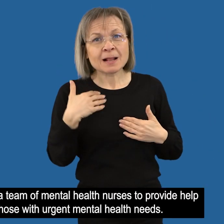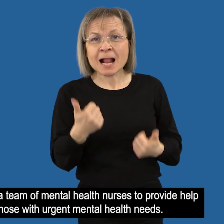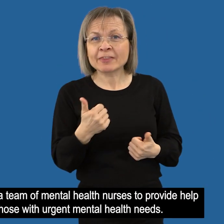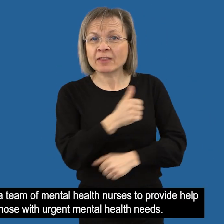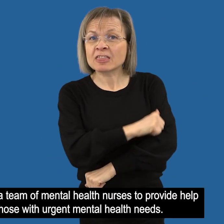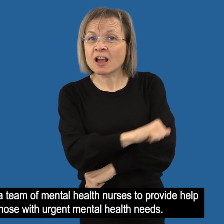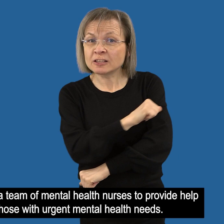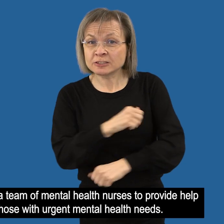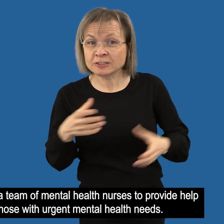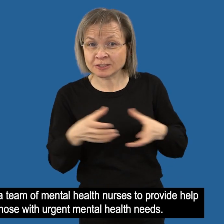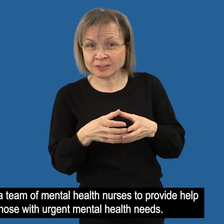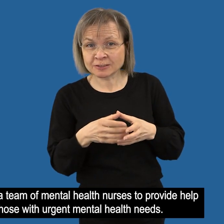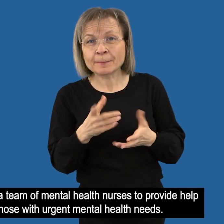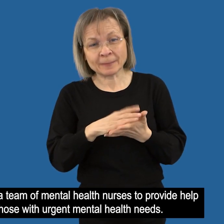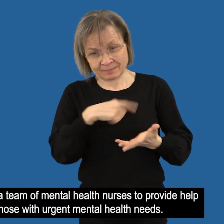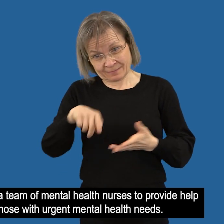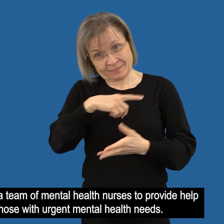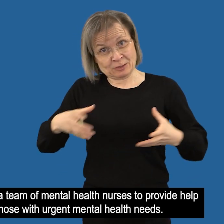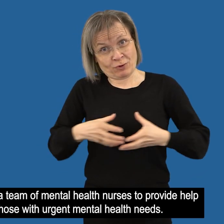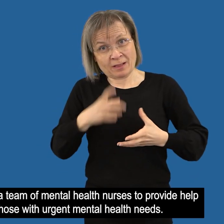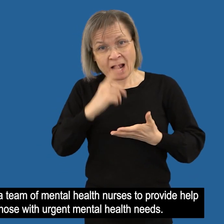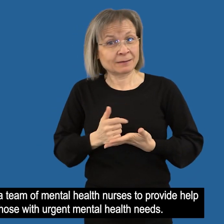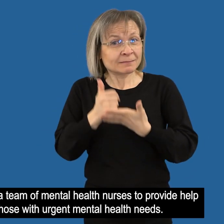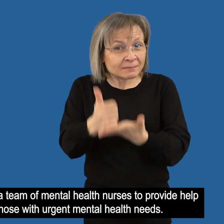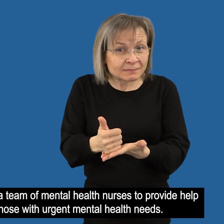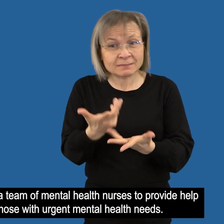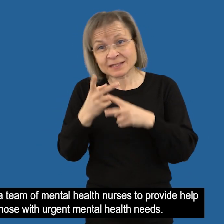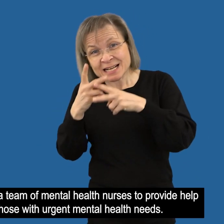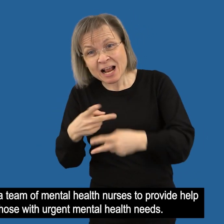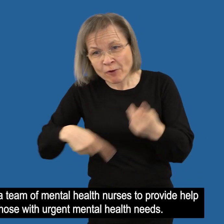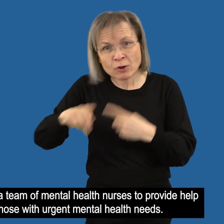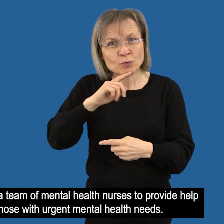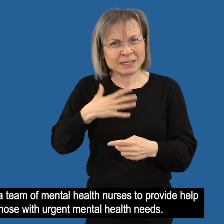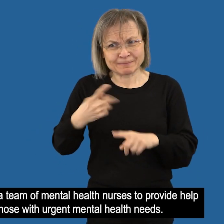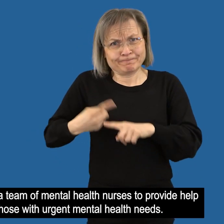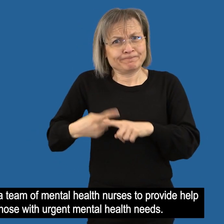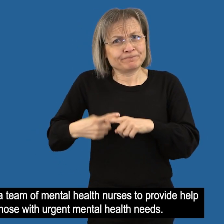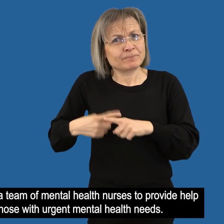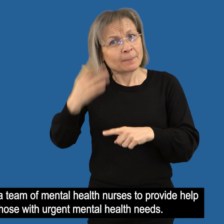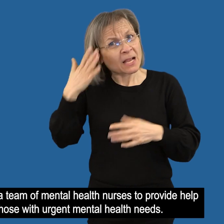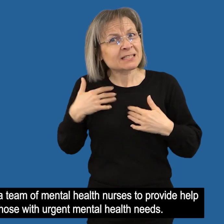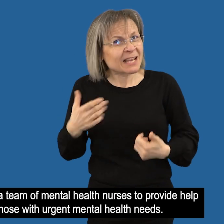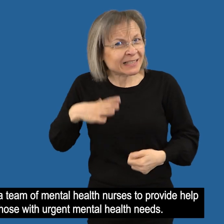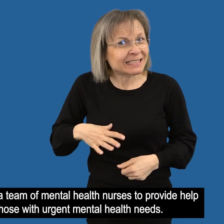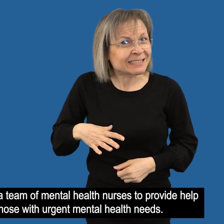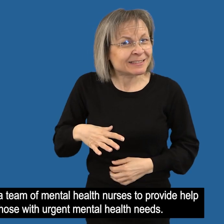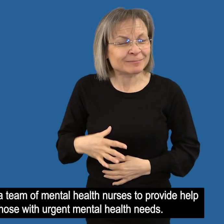They work alongside a team of mental health nurses to provide help and care for those with urgent mental health needs.